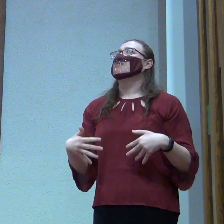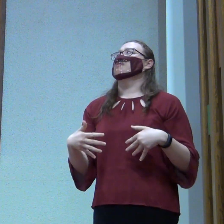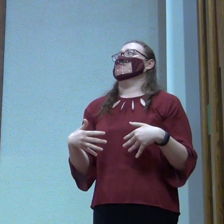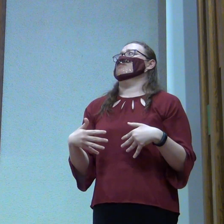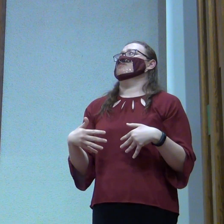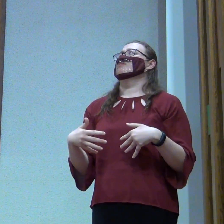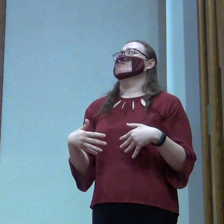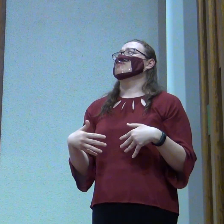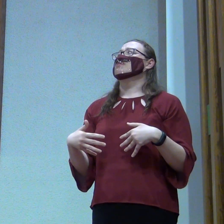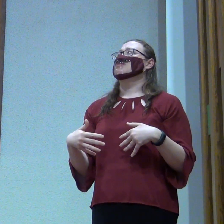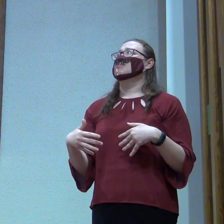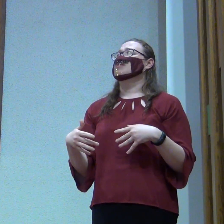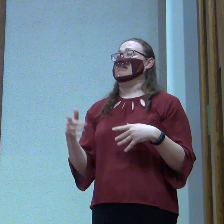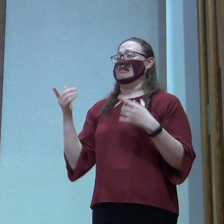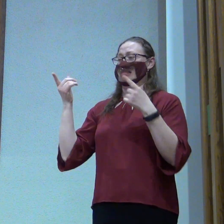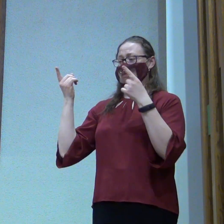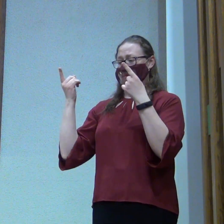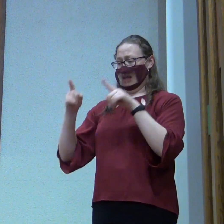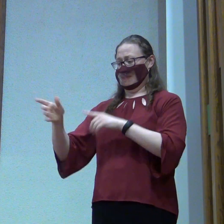the horror